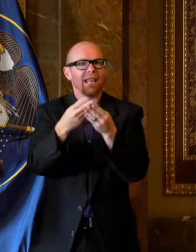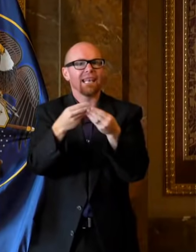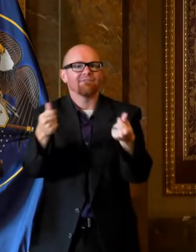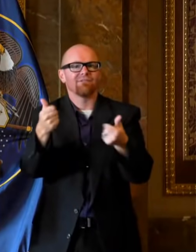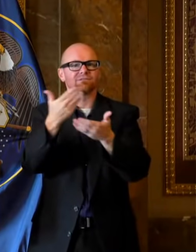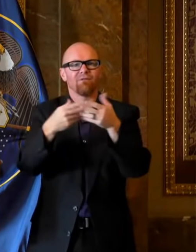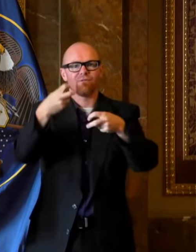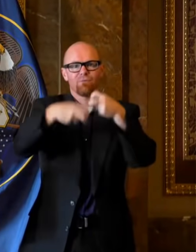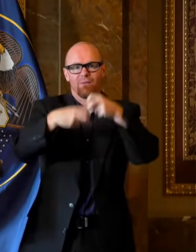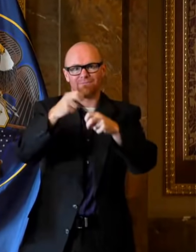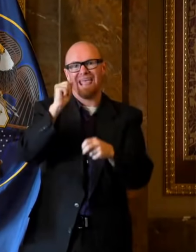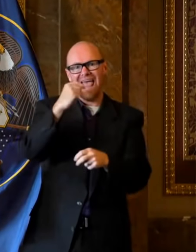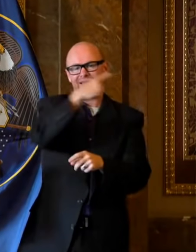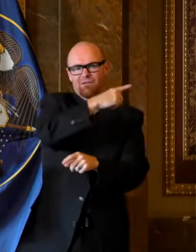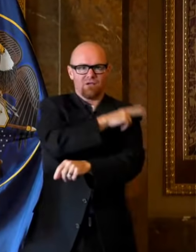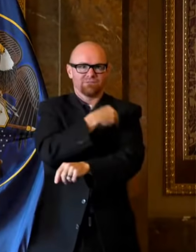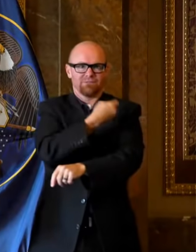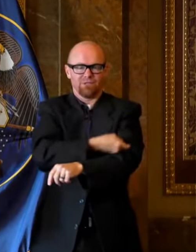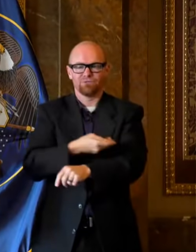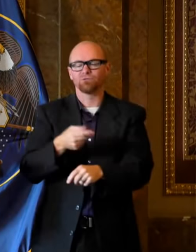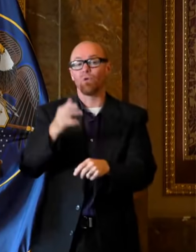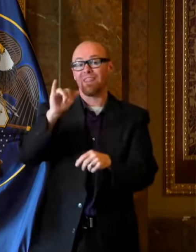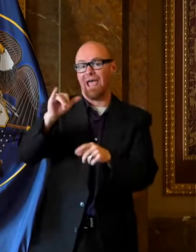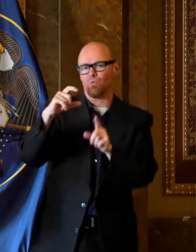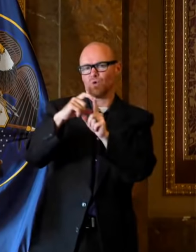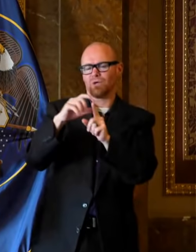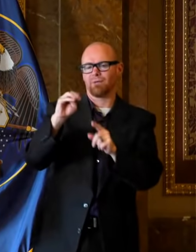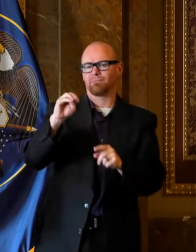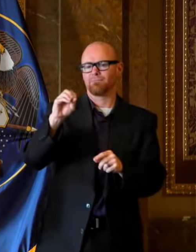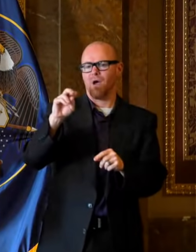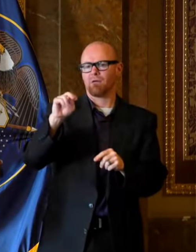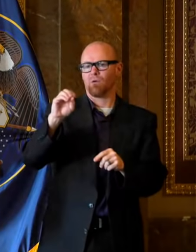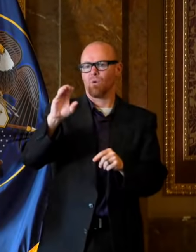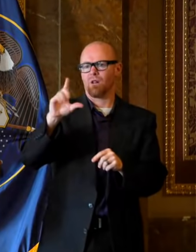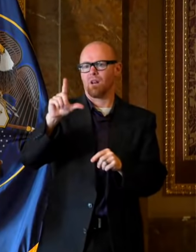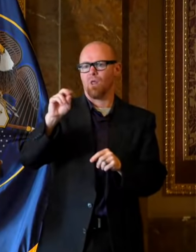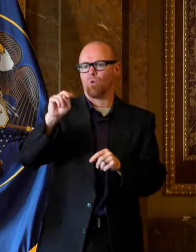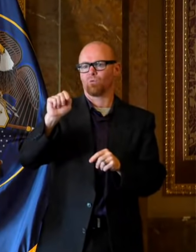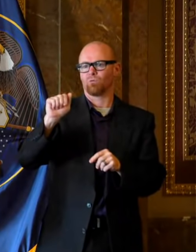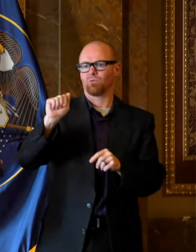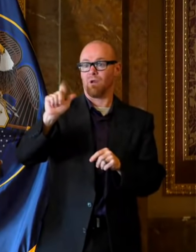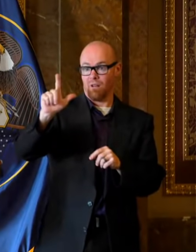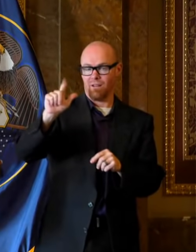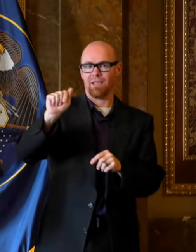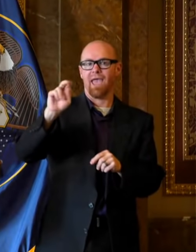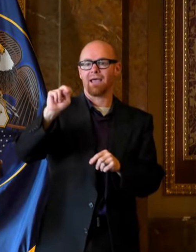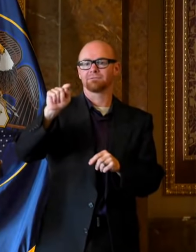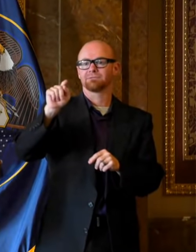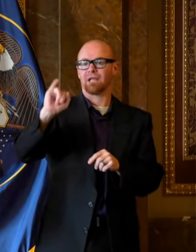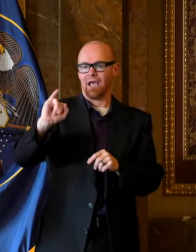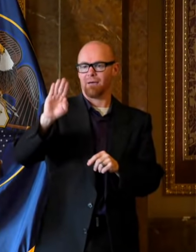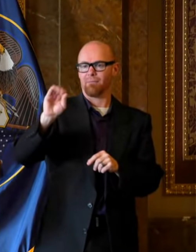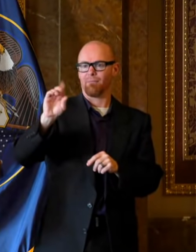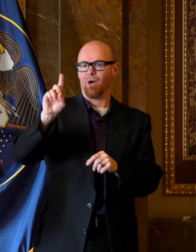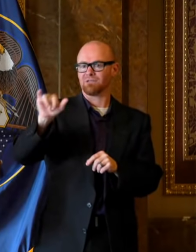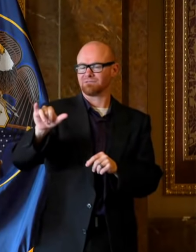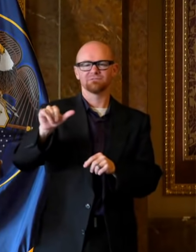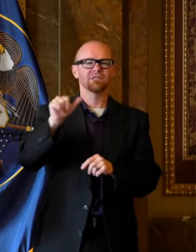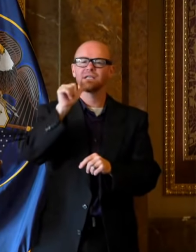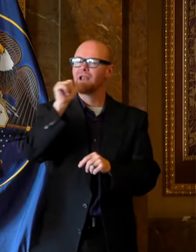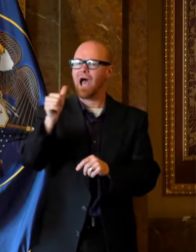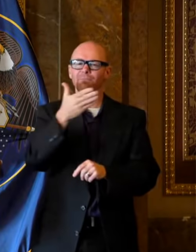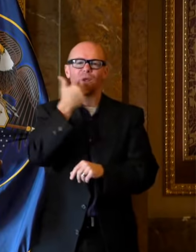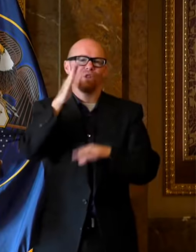hospitals. Monoclonal antibodies are not a replacement for vaccinations. They're not. But we also know that